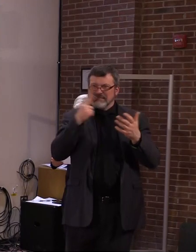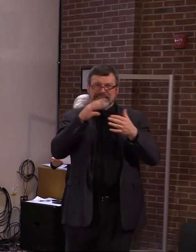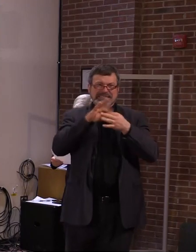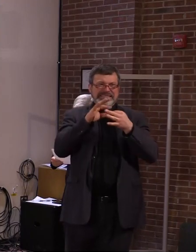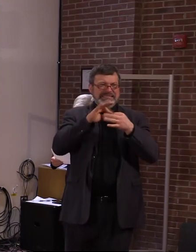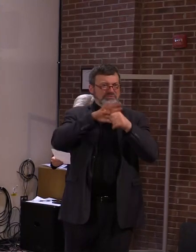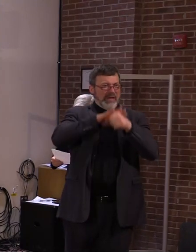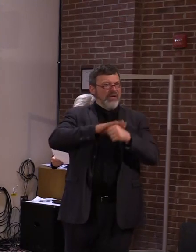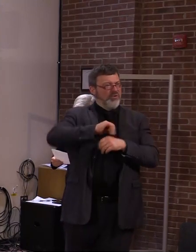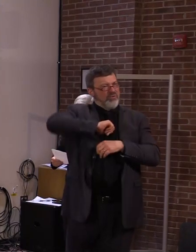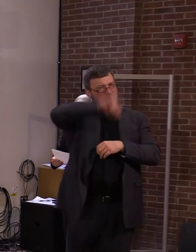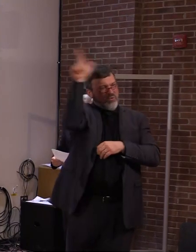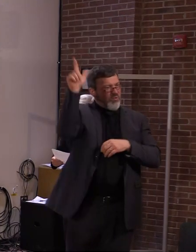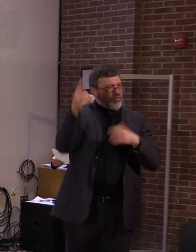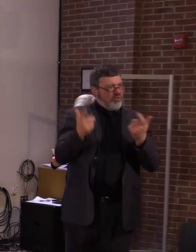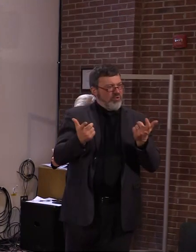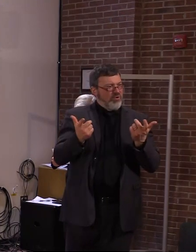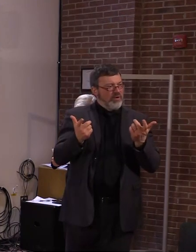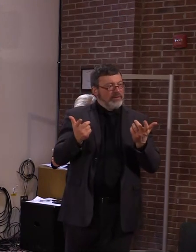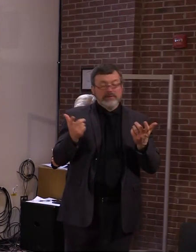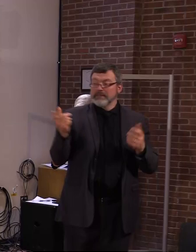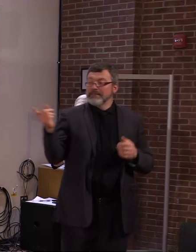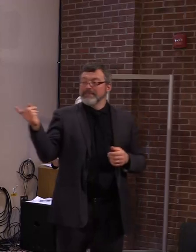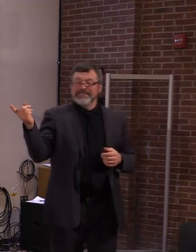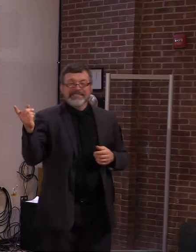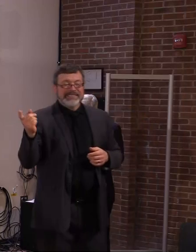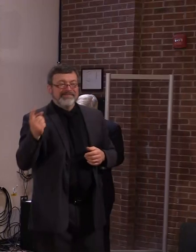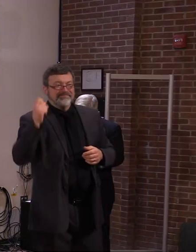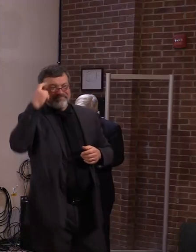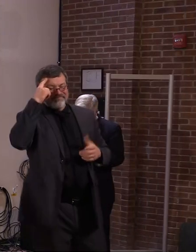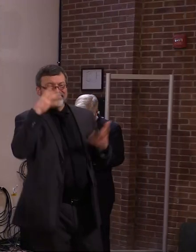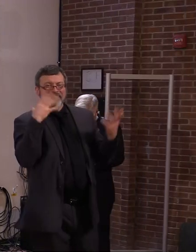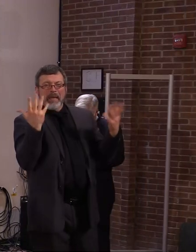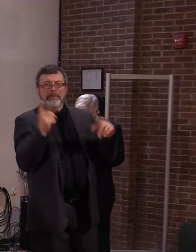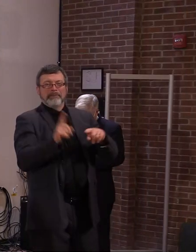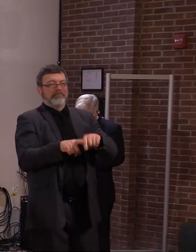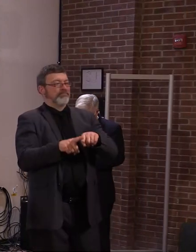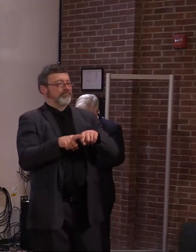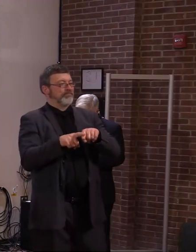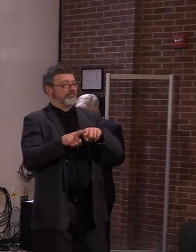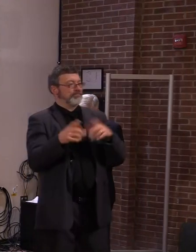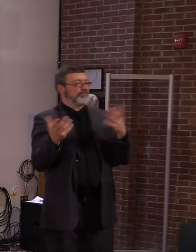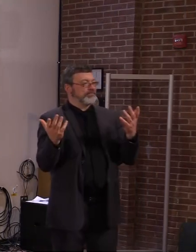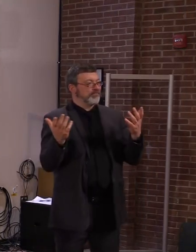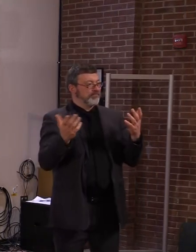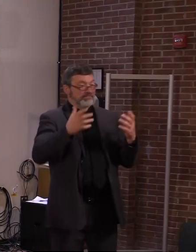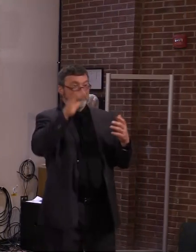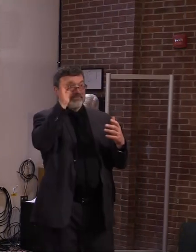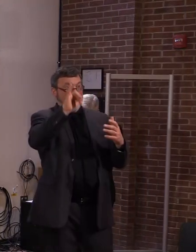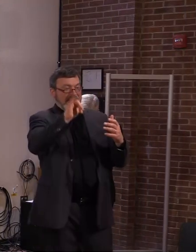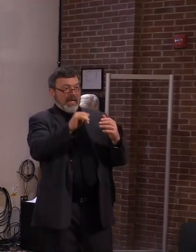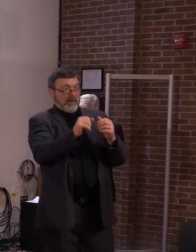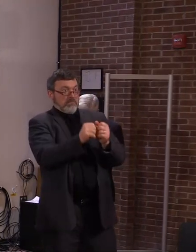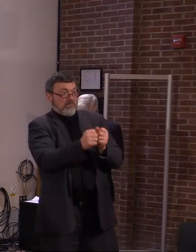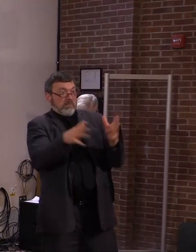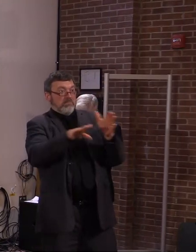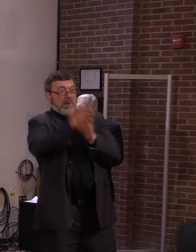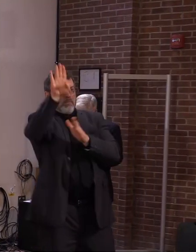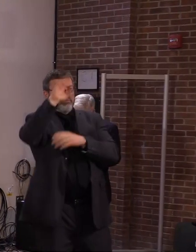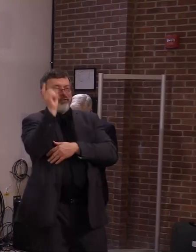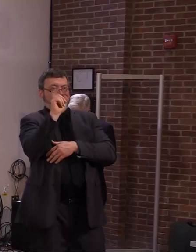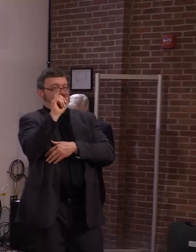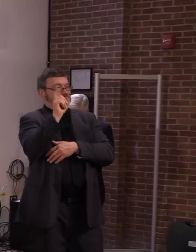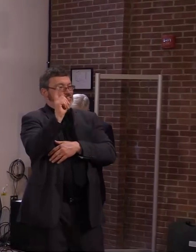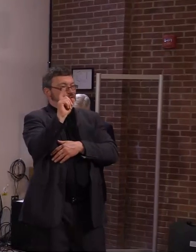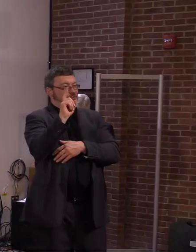depends, Ham, because it depends on where we're seeing the surge at that particular moment. Like today, for instance, we're